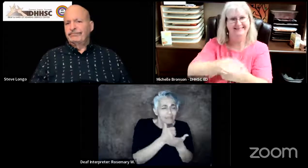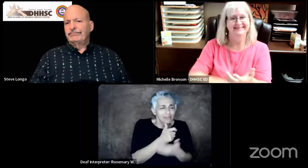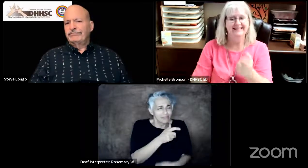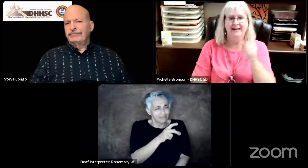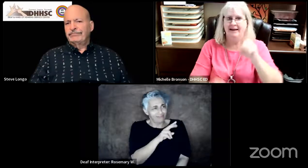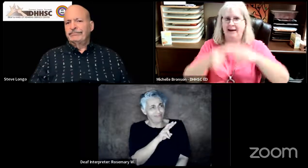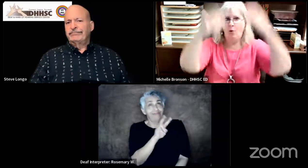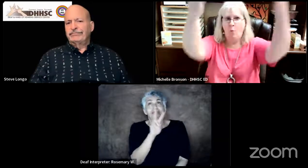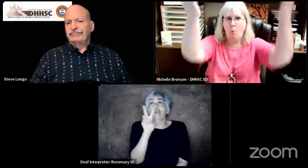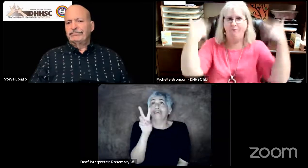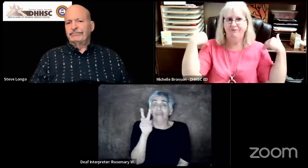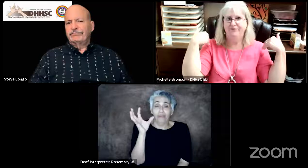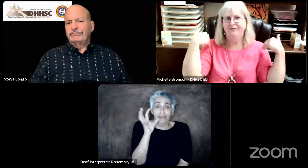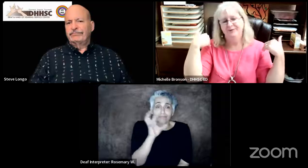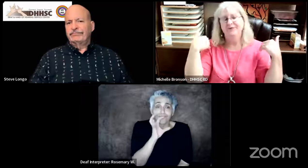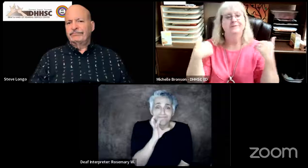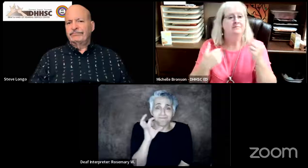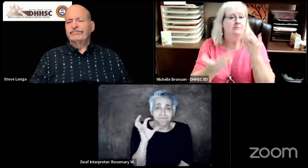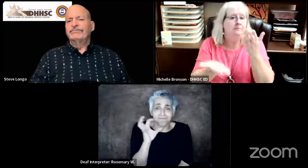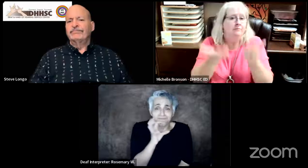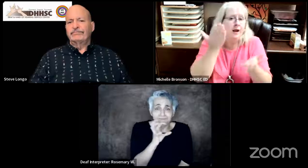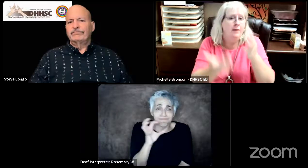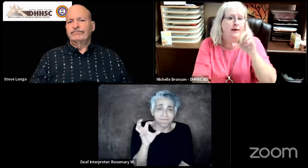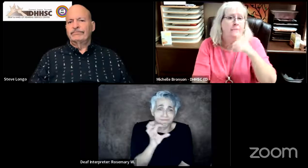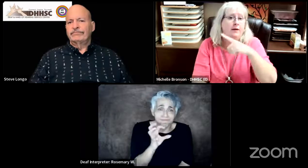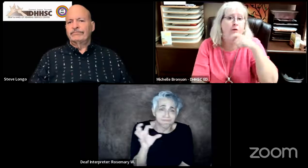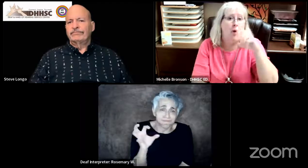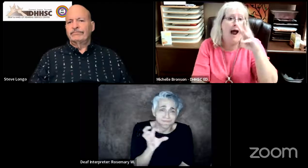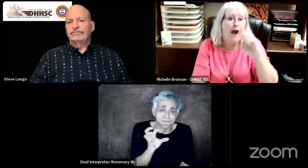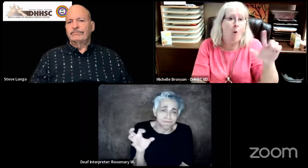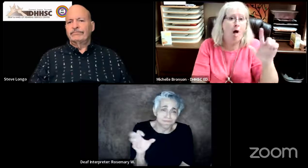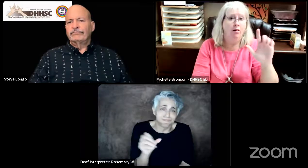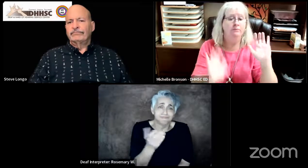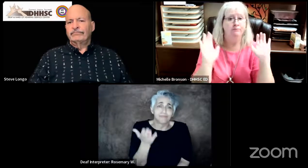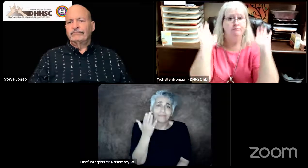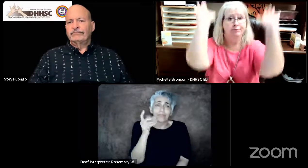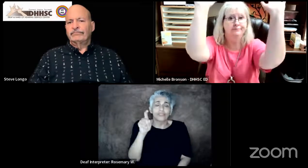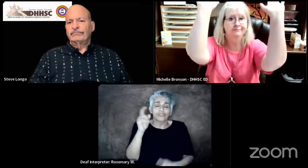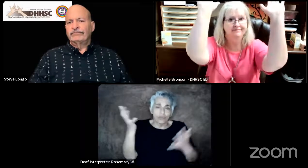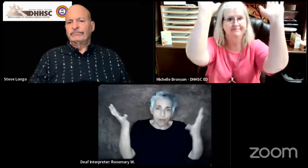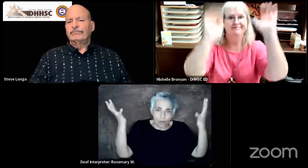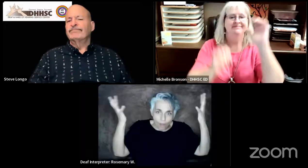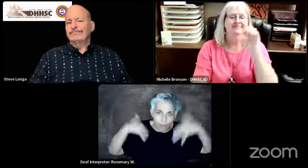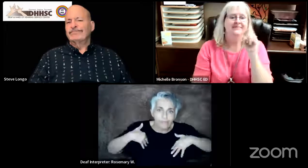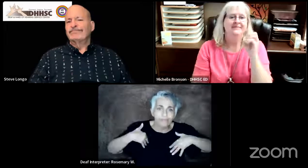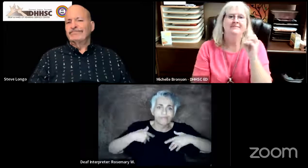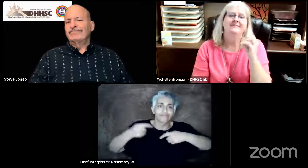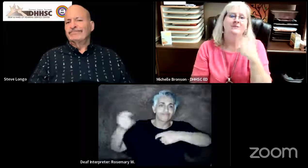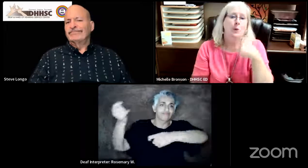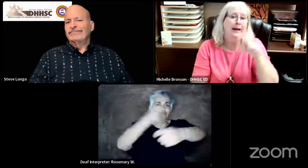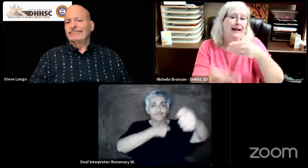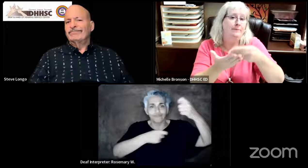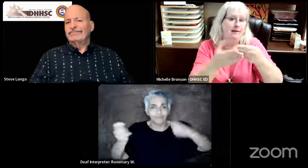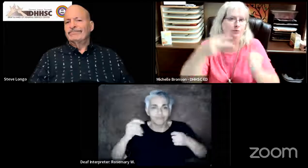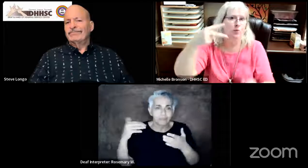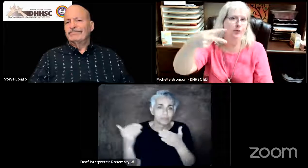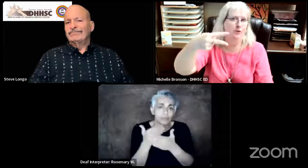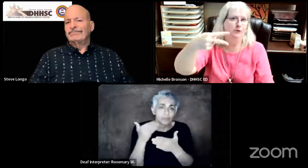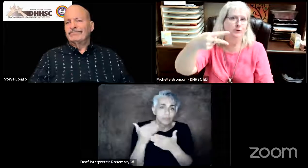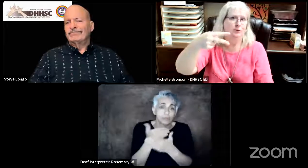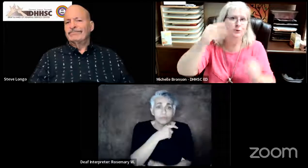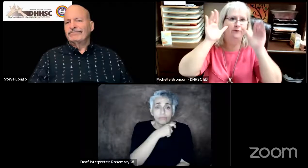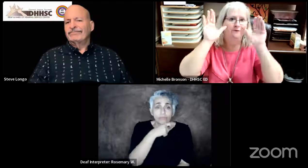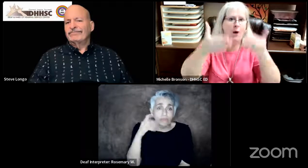were like, no, it's time to replace that. And so we might be able to replace